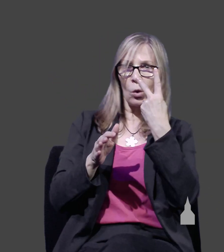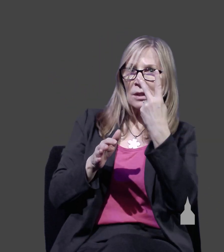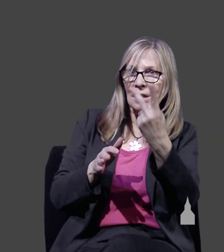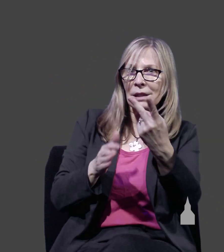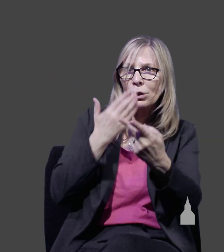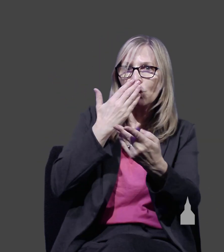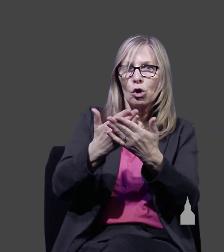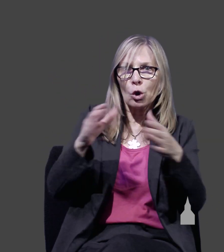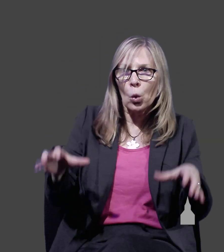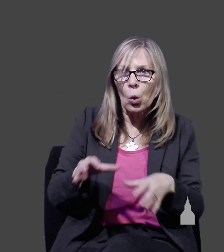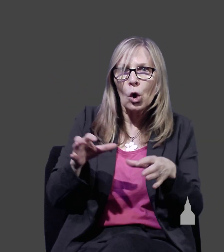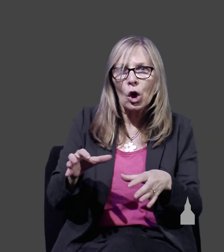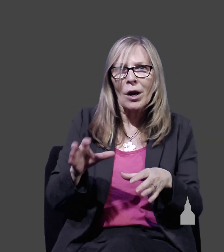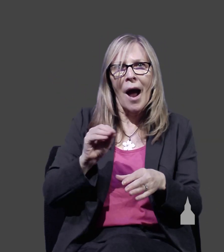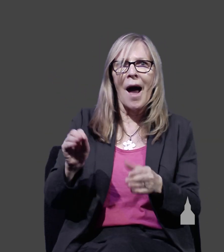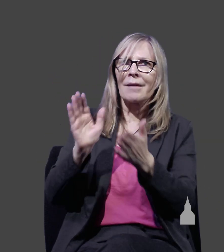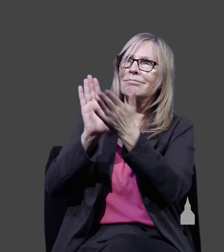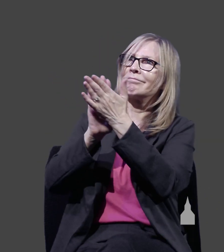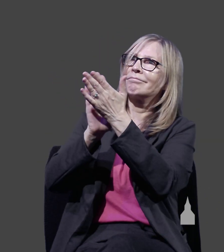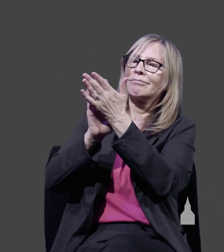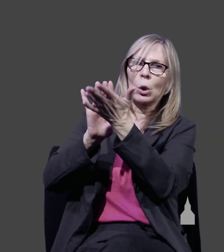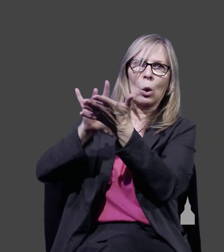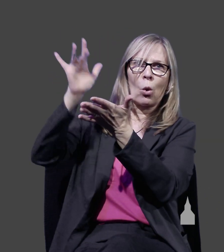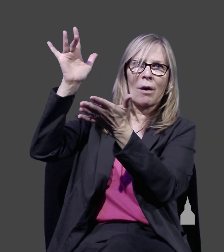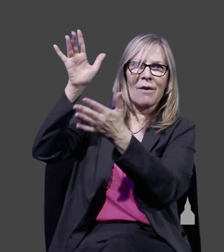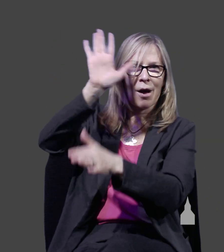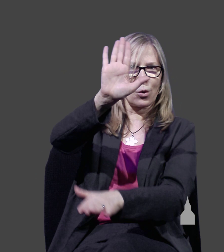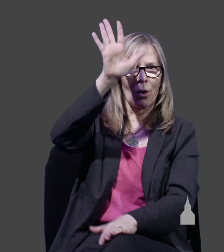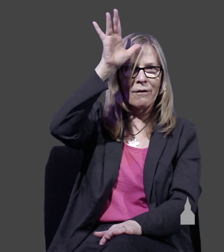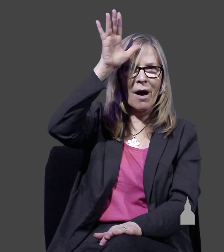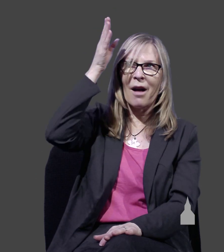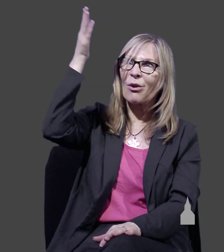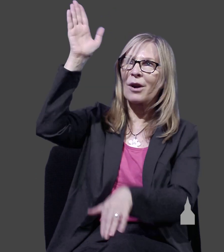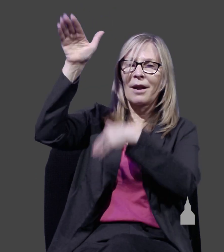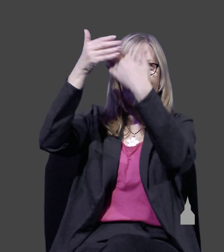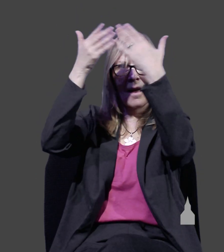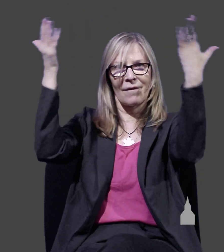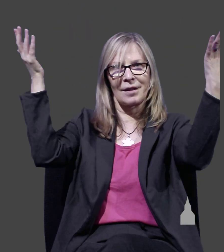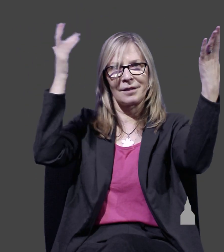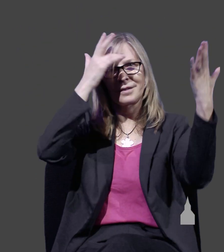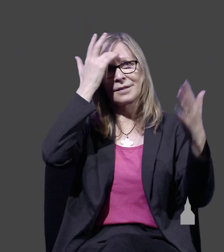good works and glorify your Father who is in heaven.